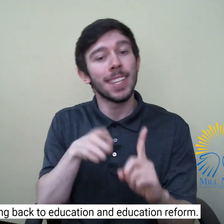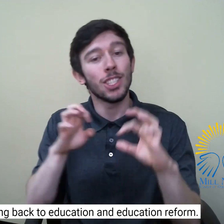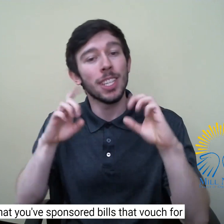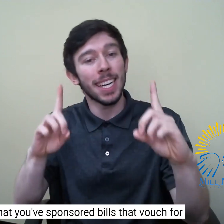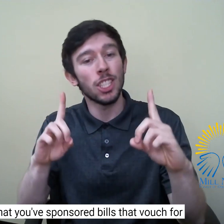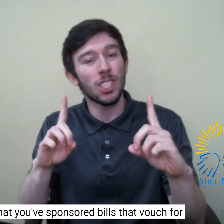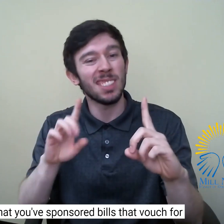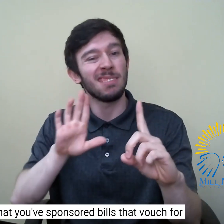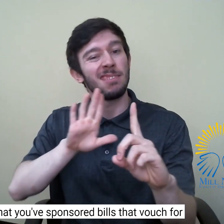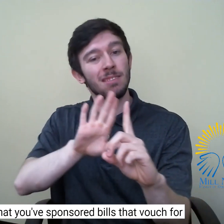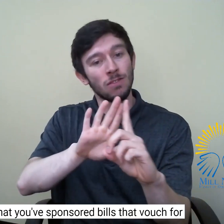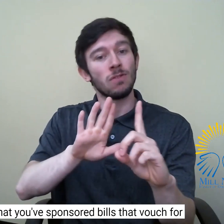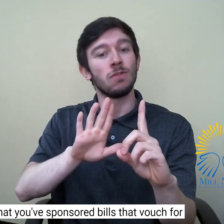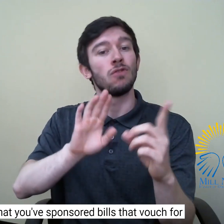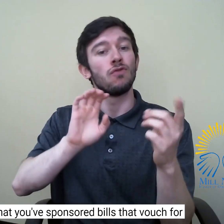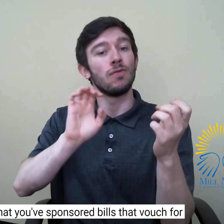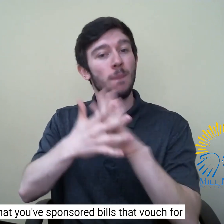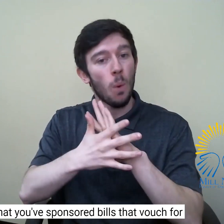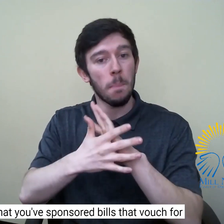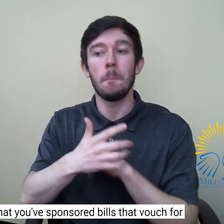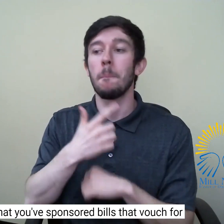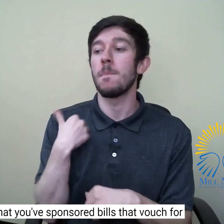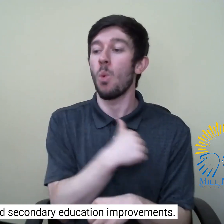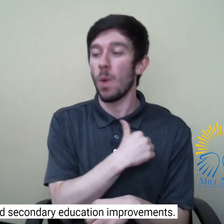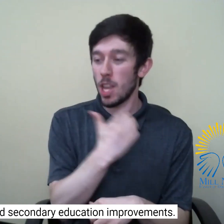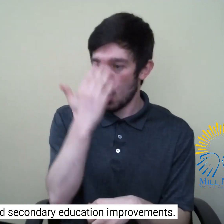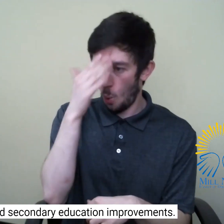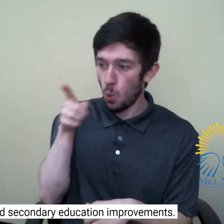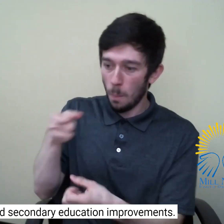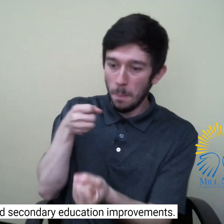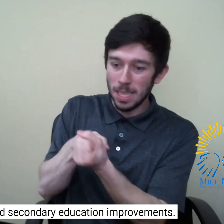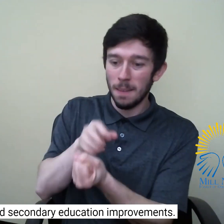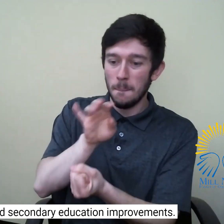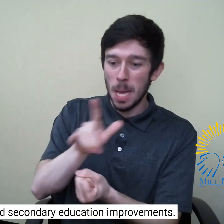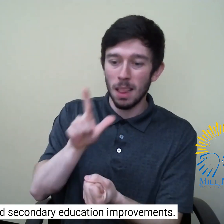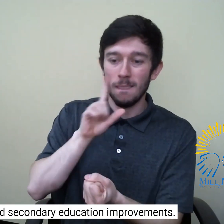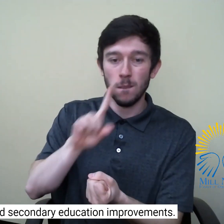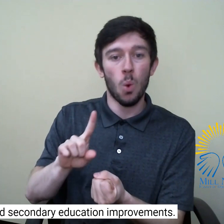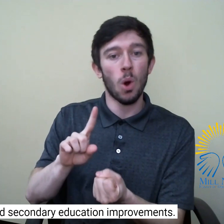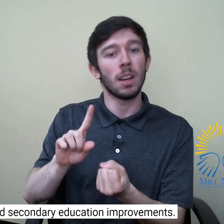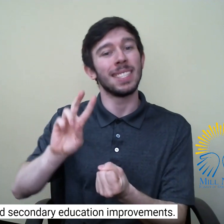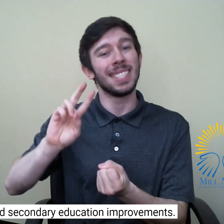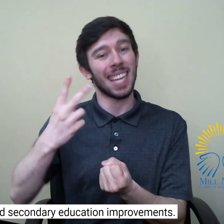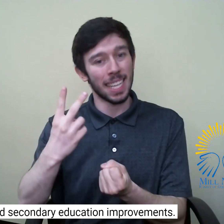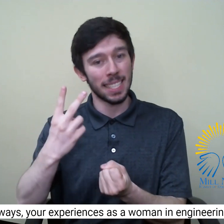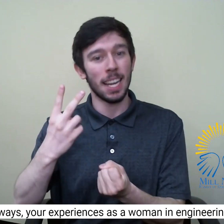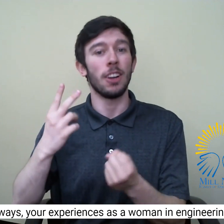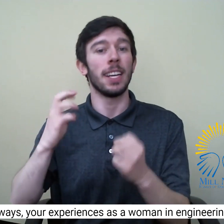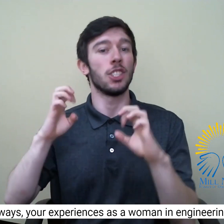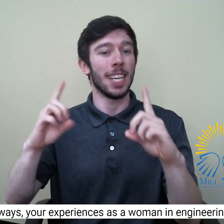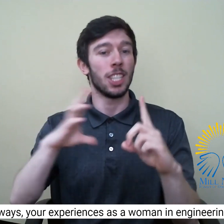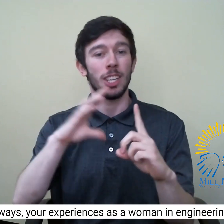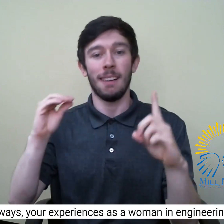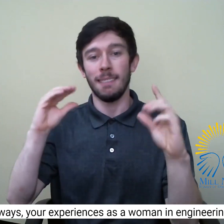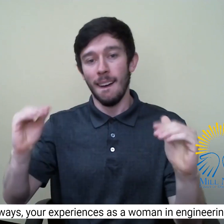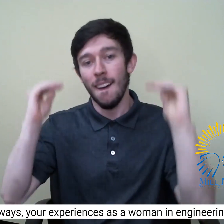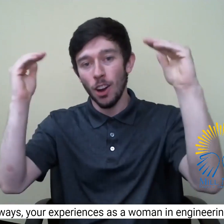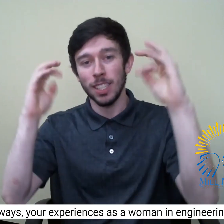we know that you've sponsored bills that vouch for higher and secondary education improvements. Can you discuss the ways your experiences